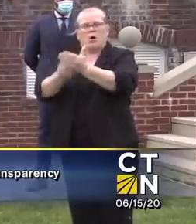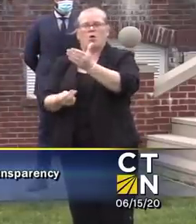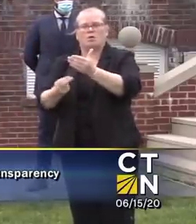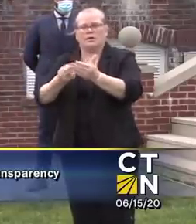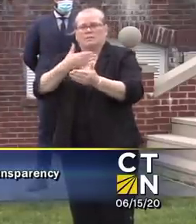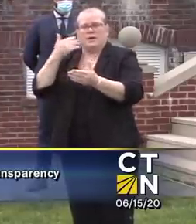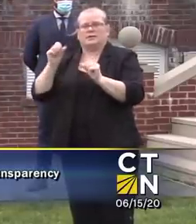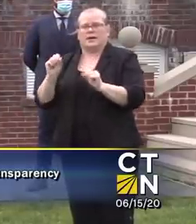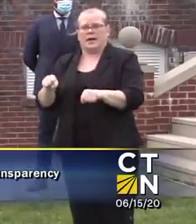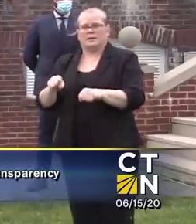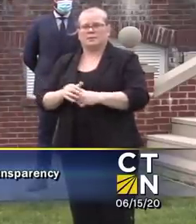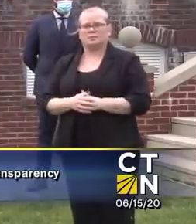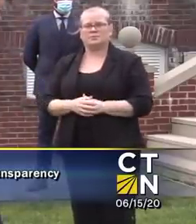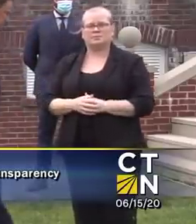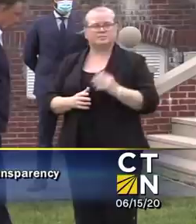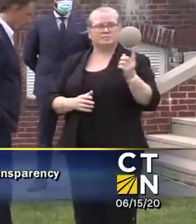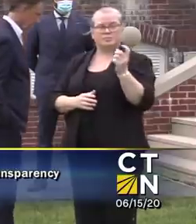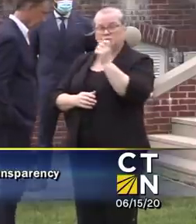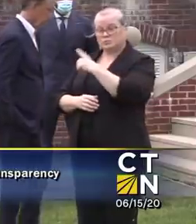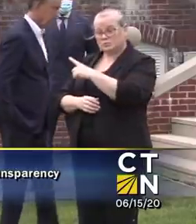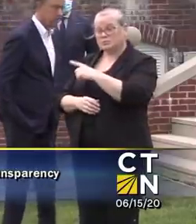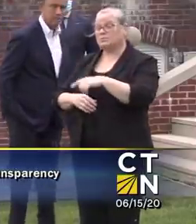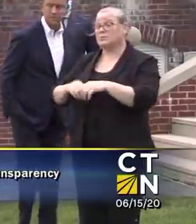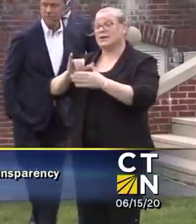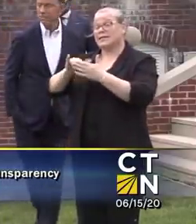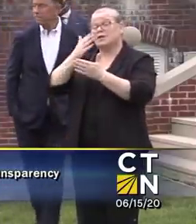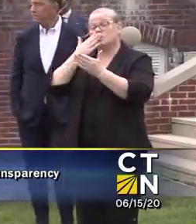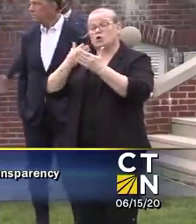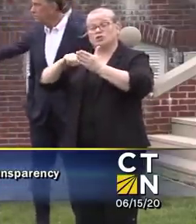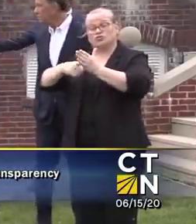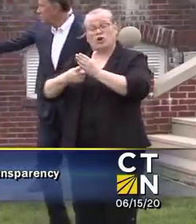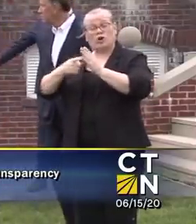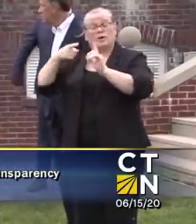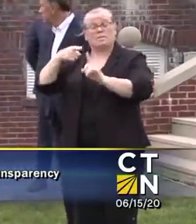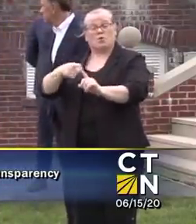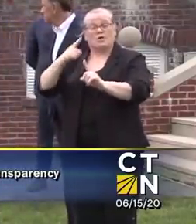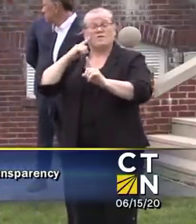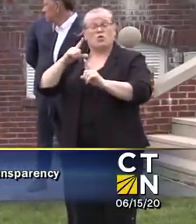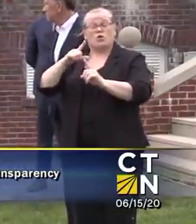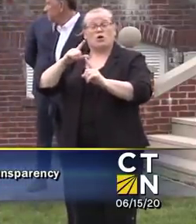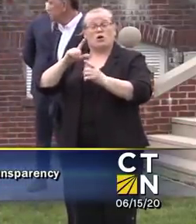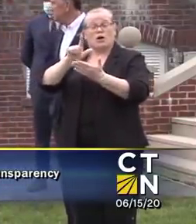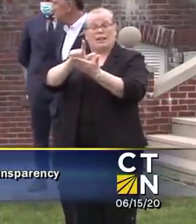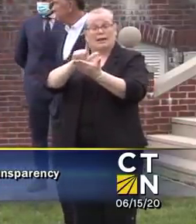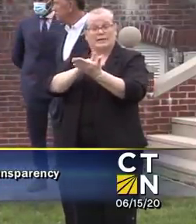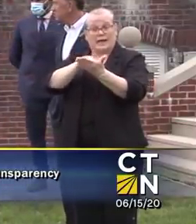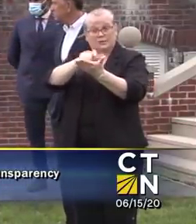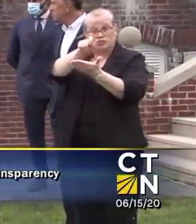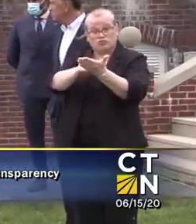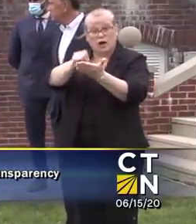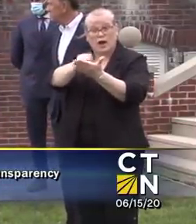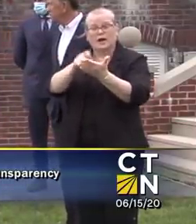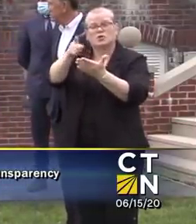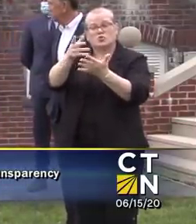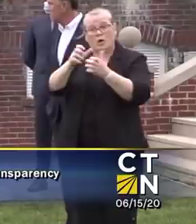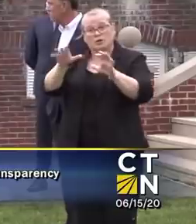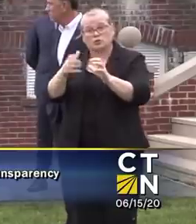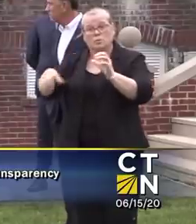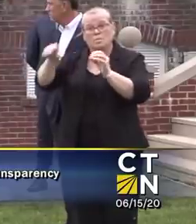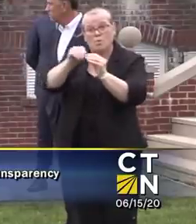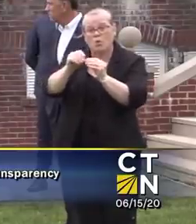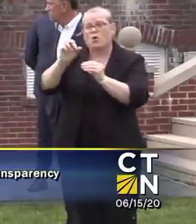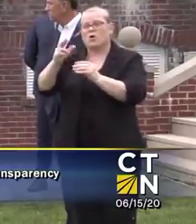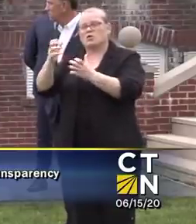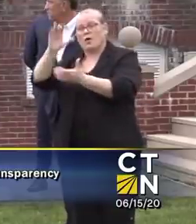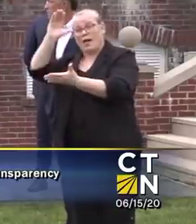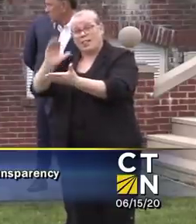Lamont has imposed for the state police, is that a good starting point for potential legislation, or would you like to do more, or would you want to do less? Just